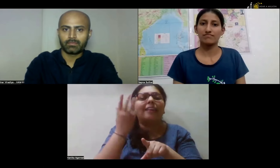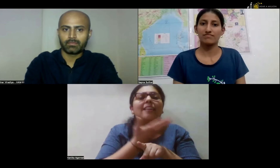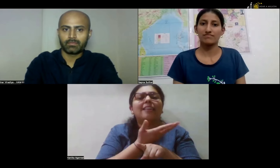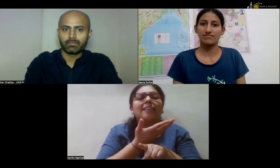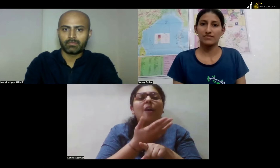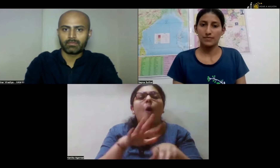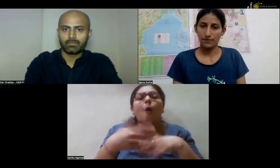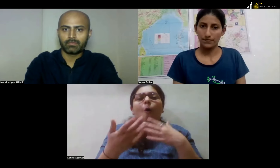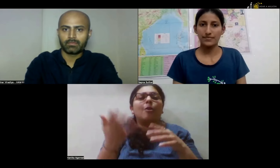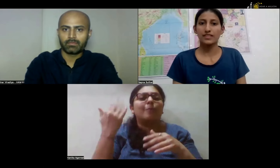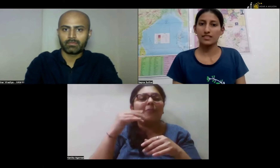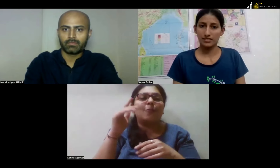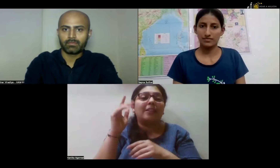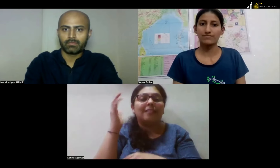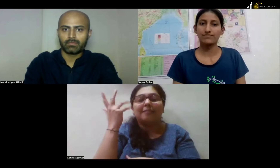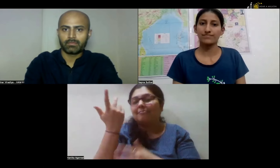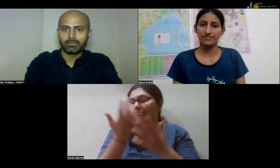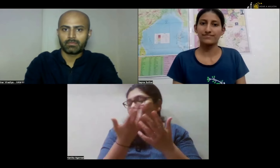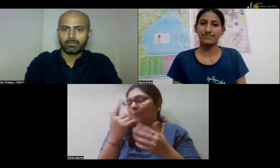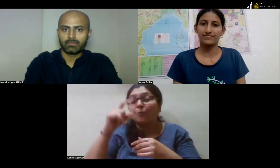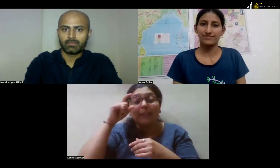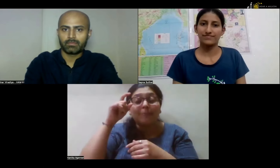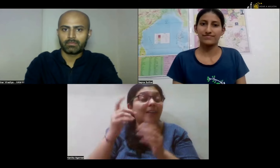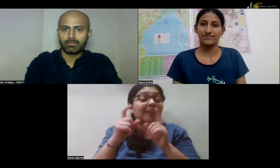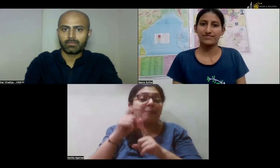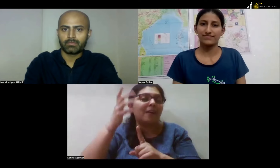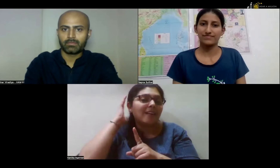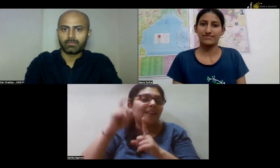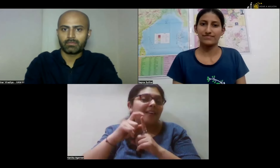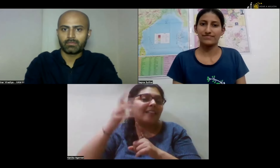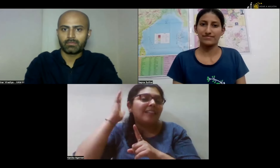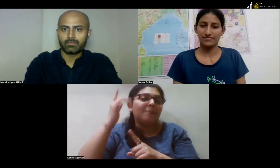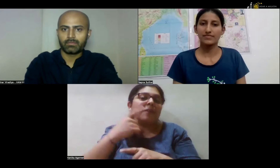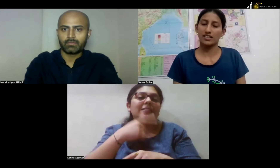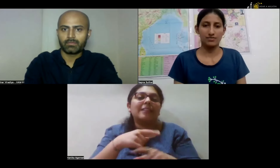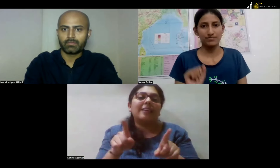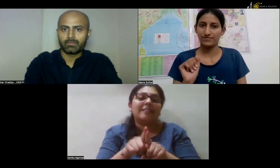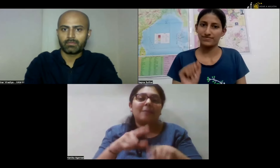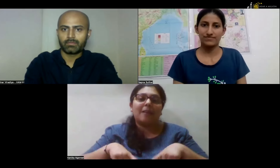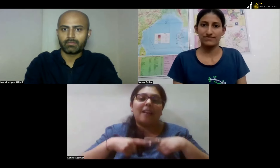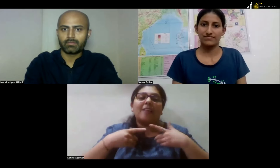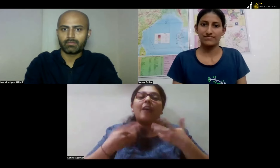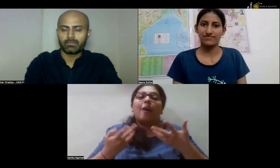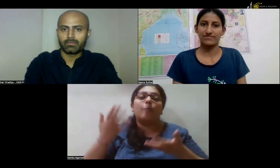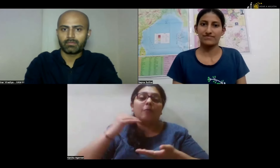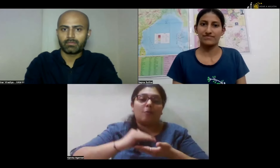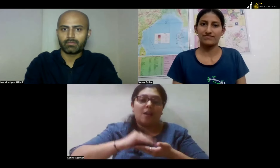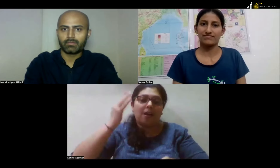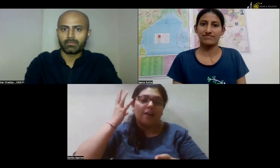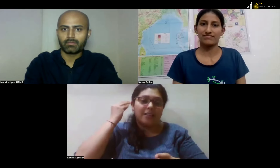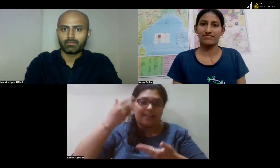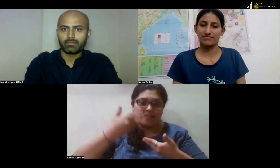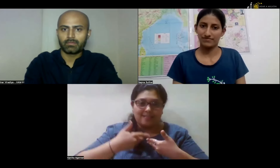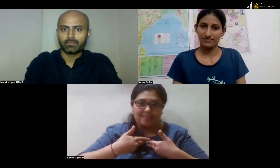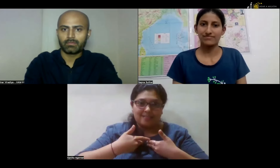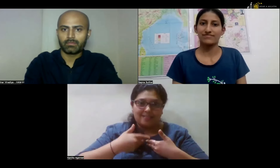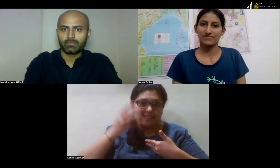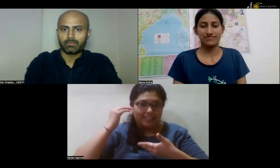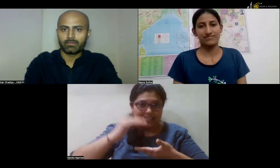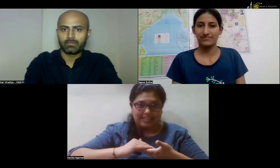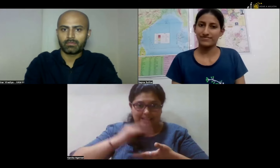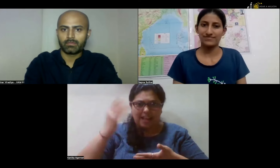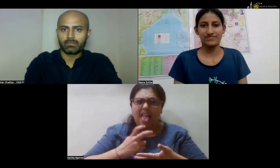That advanced signing, or increased register, or more fluency in signing.